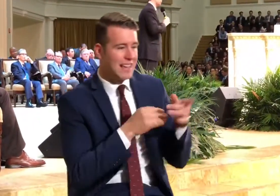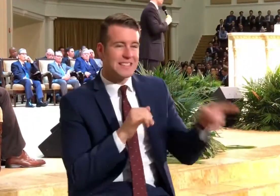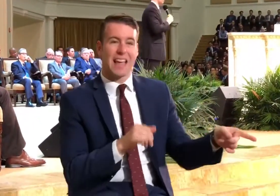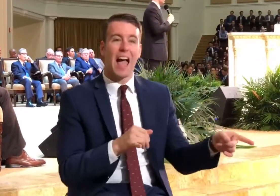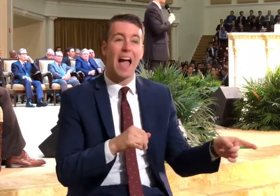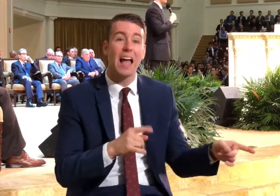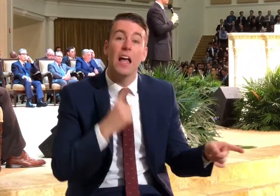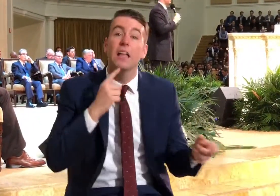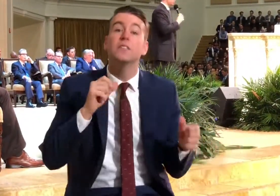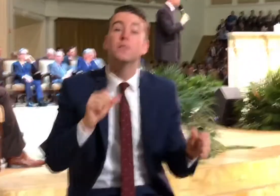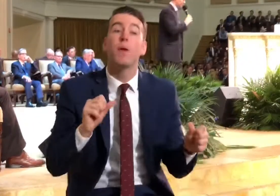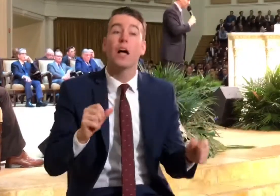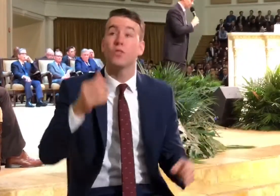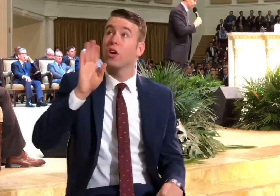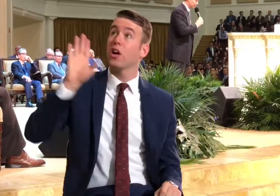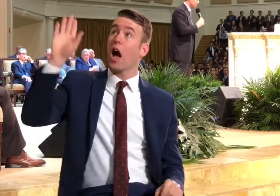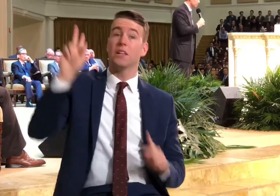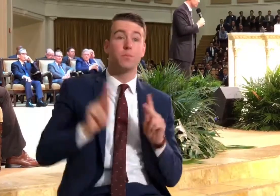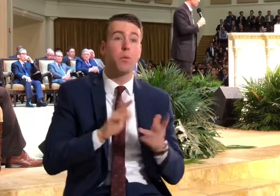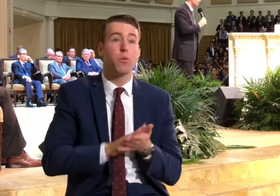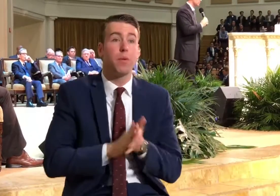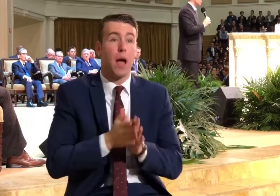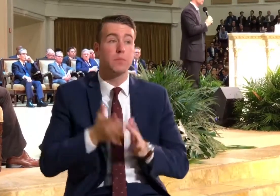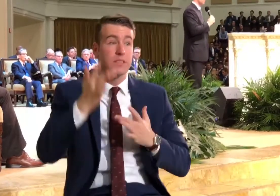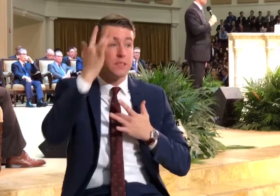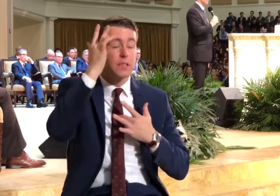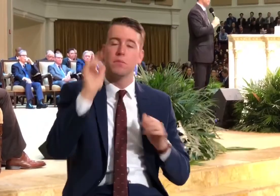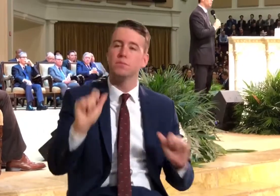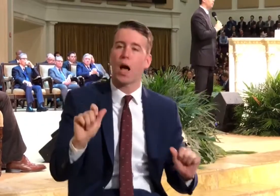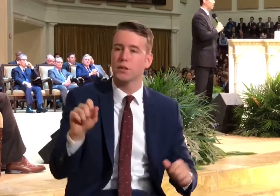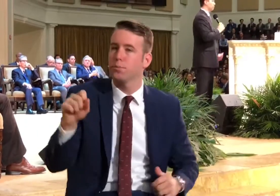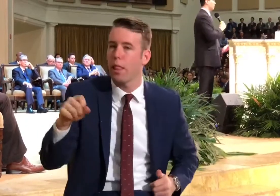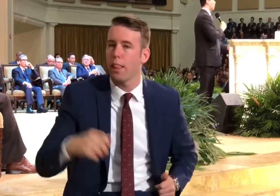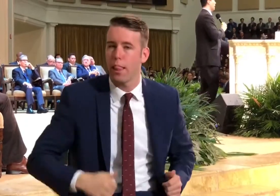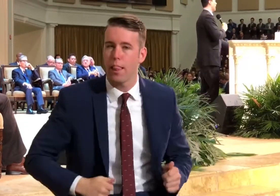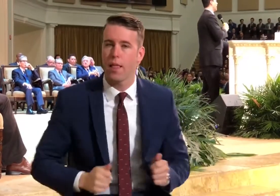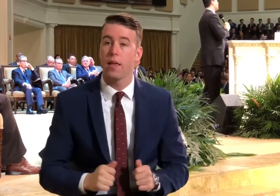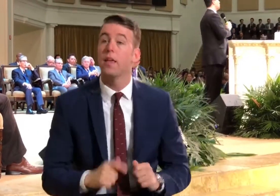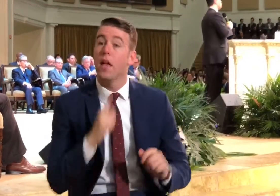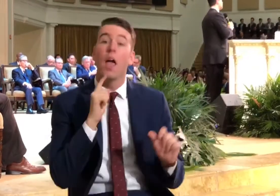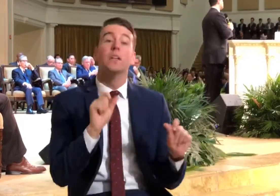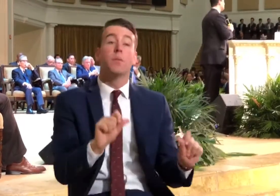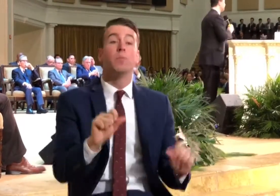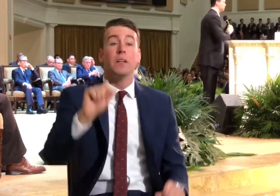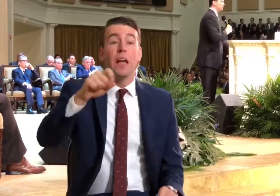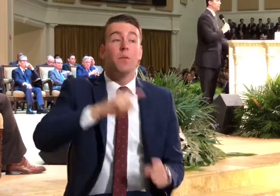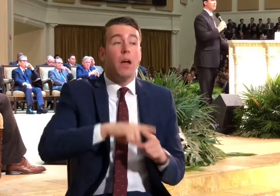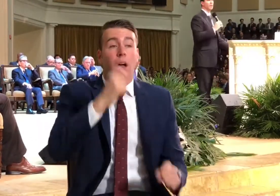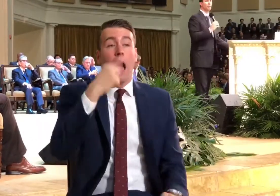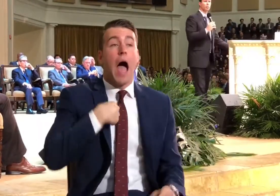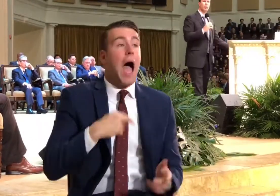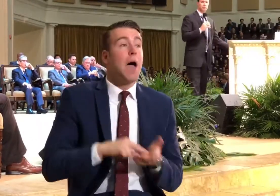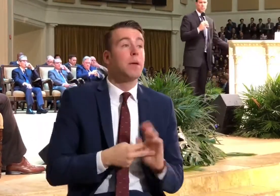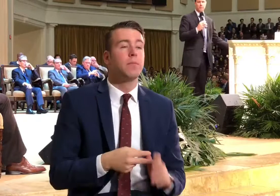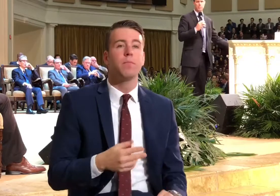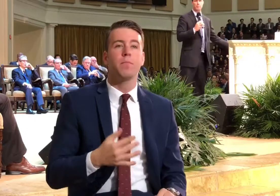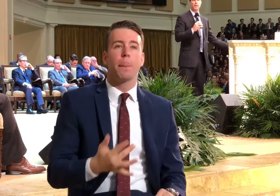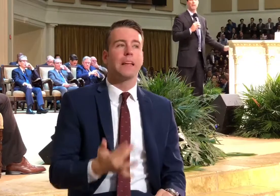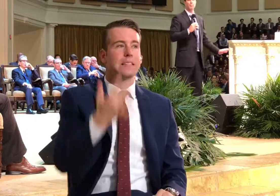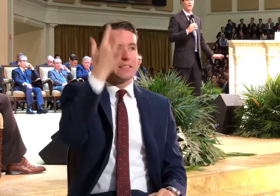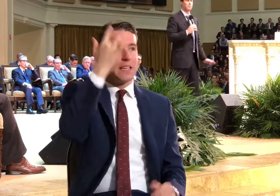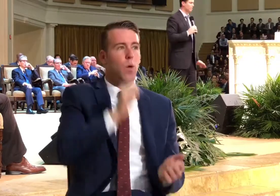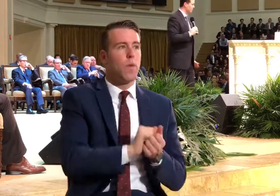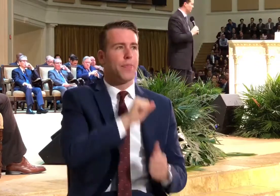is possible for God's people to be sick. It is possible. And I don't just mean sick in a corrupt